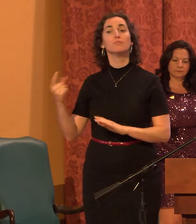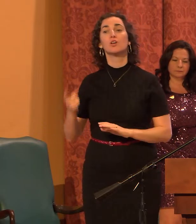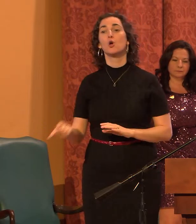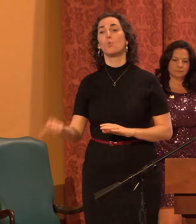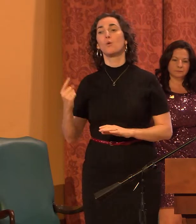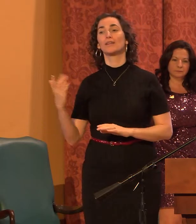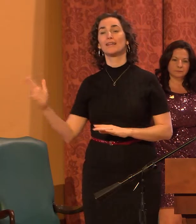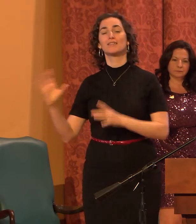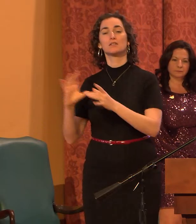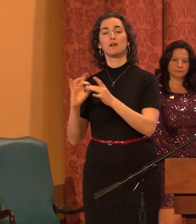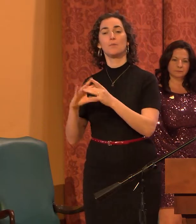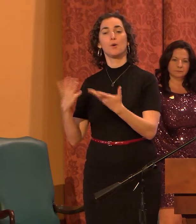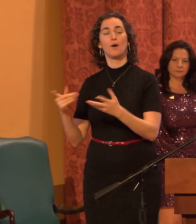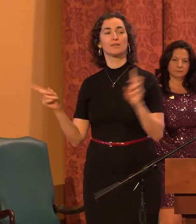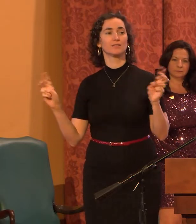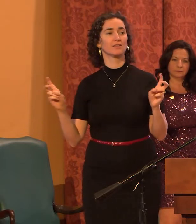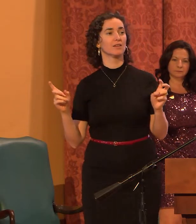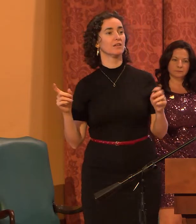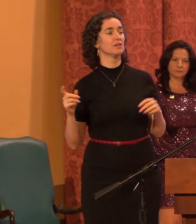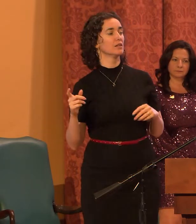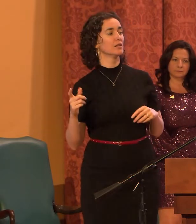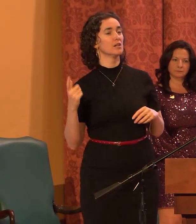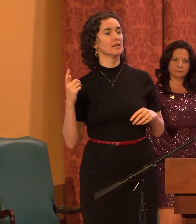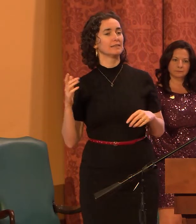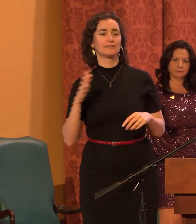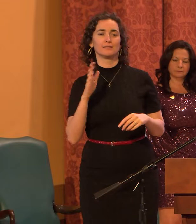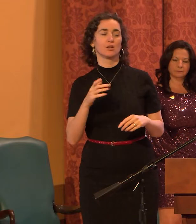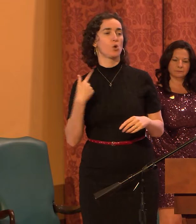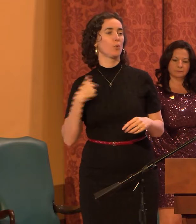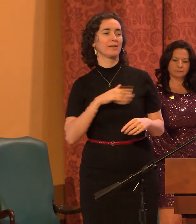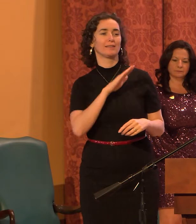his comments was, "We never do enough."